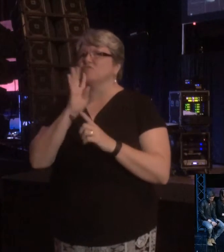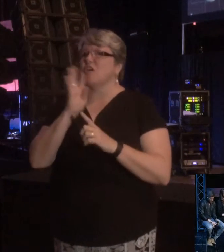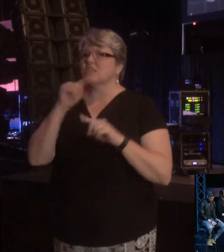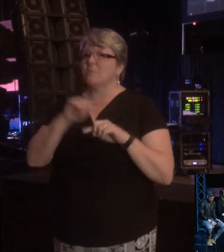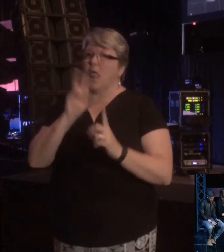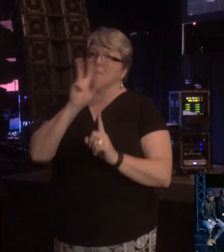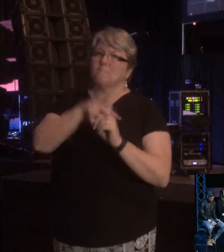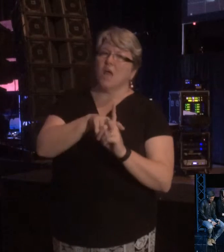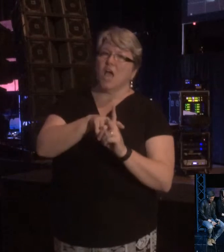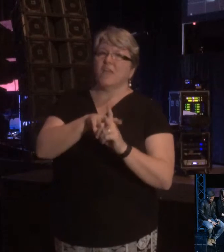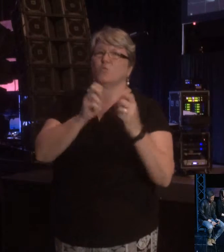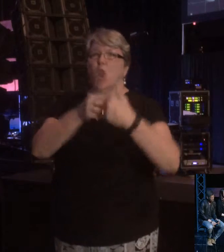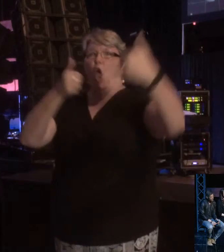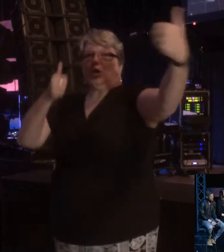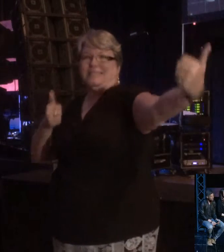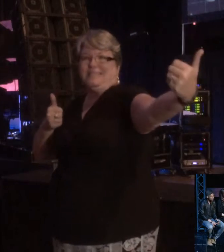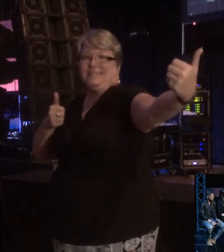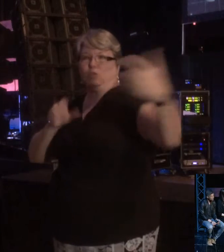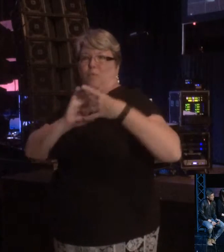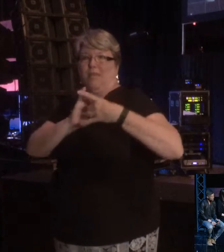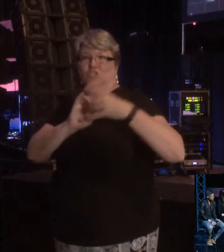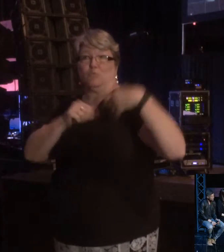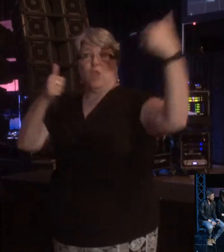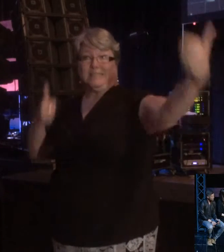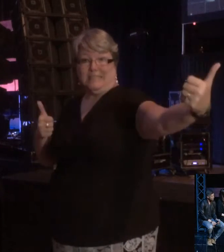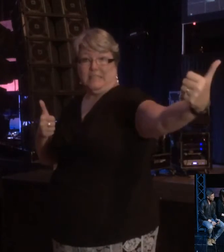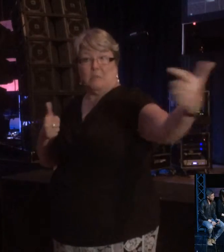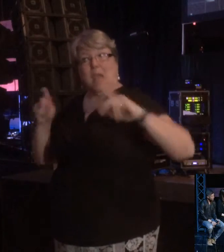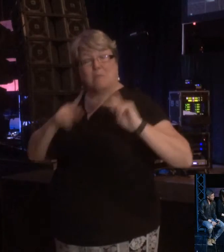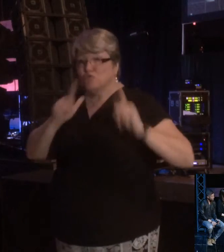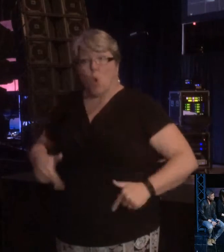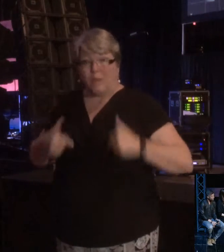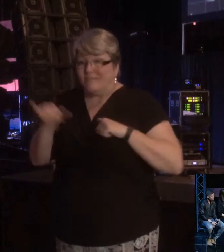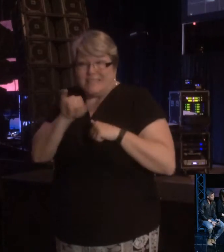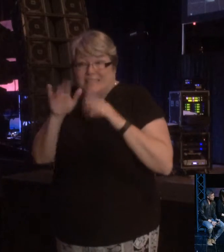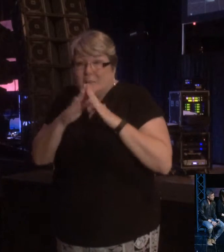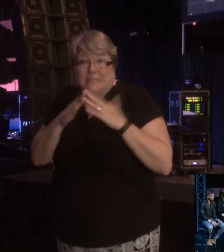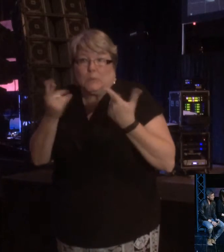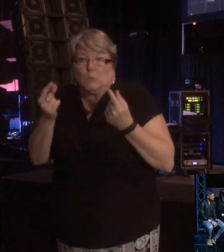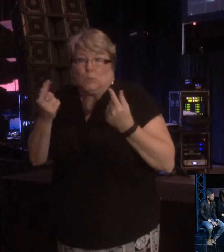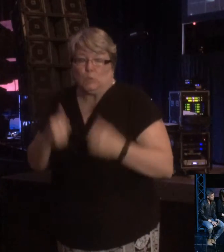He was in ministry. He was on the type of... We're good. Okay.